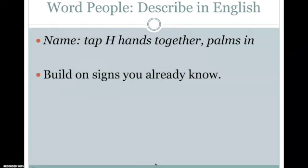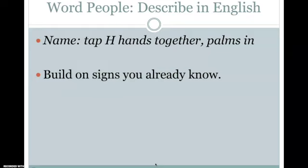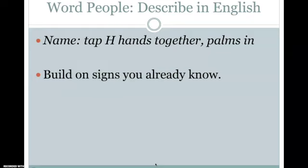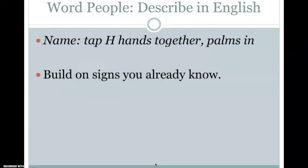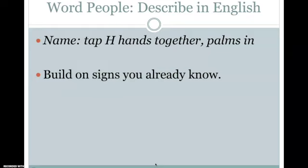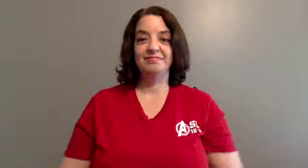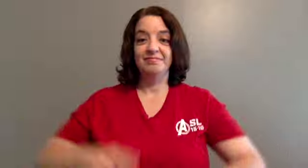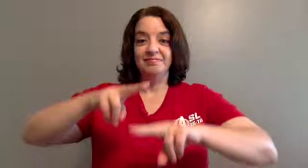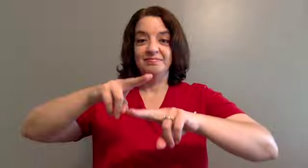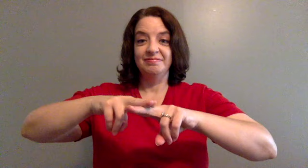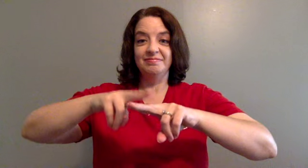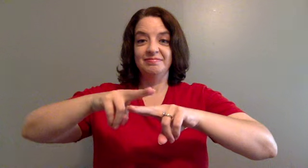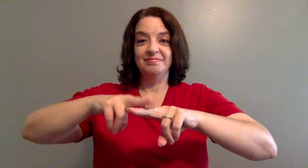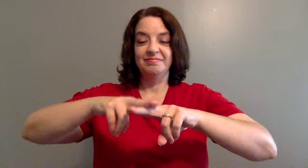those look like.